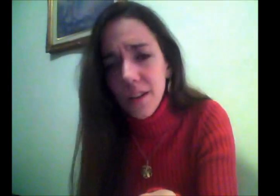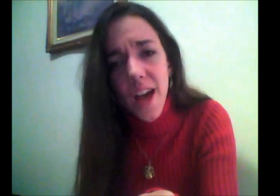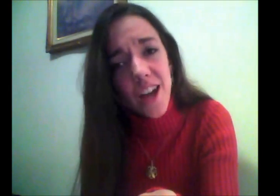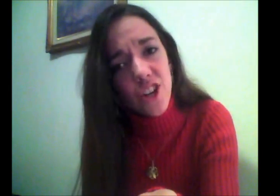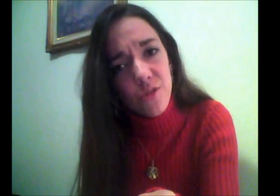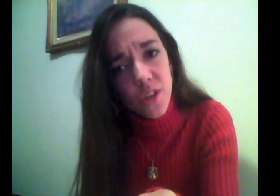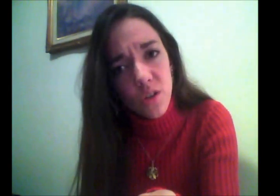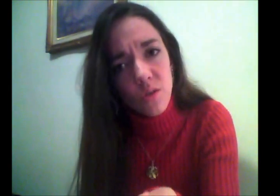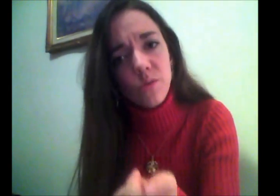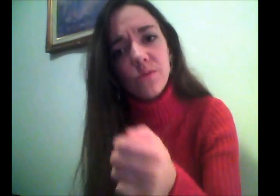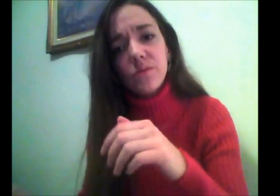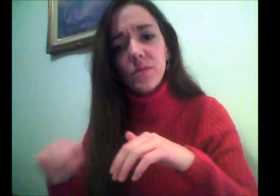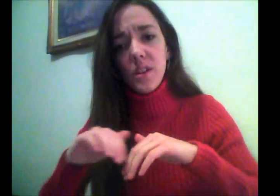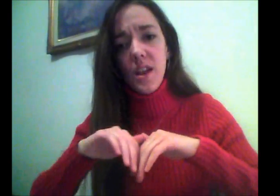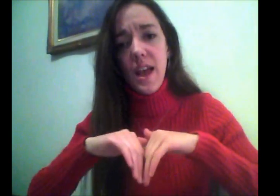How do you feel?